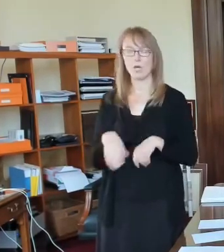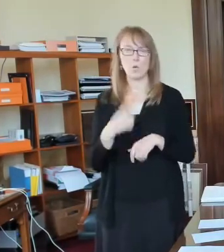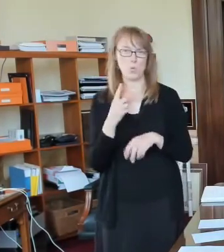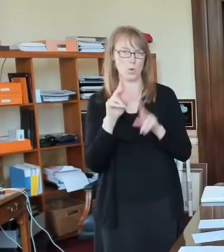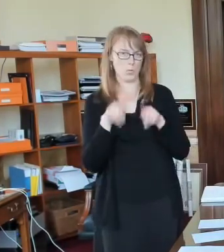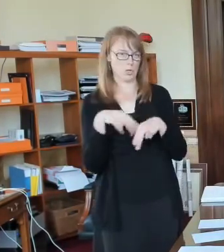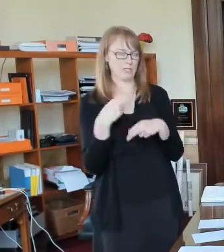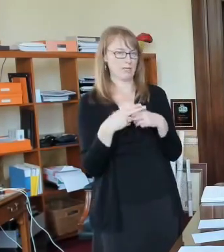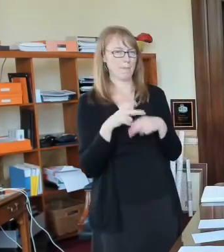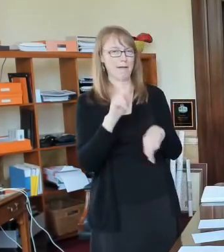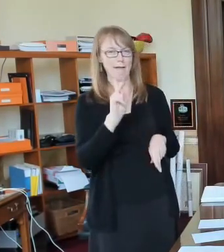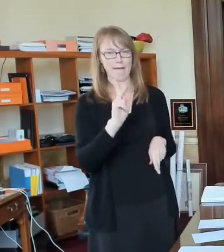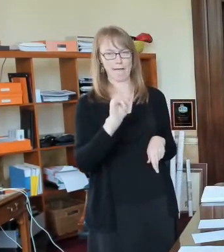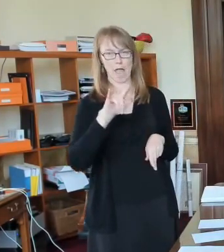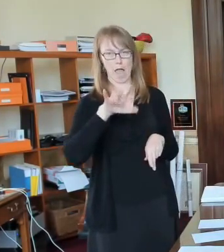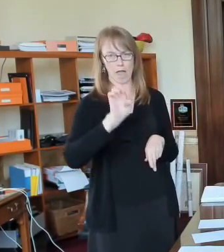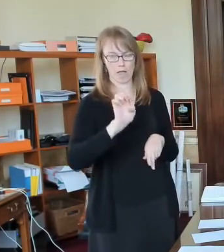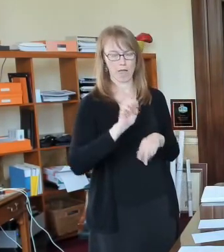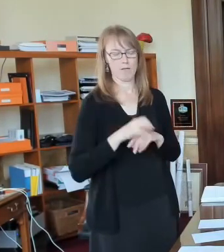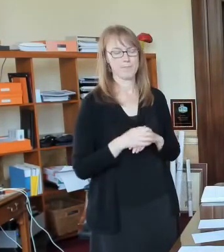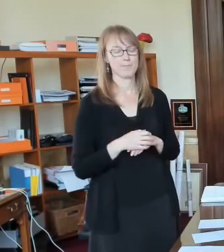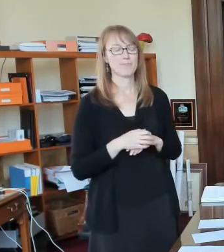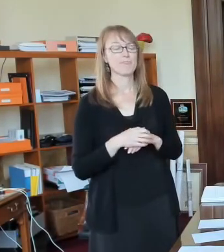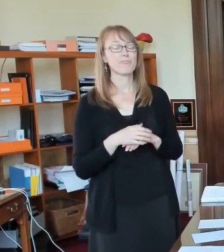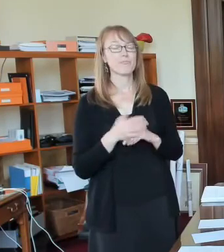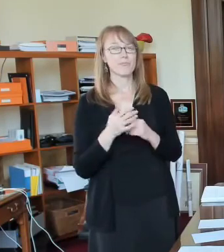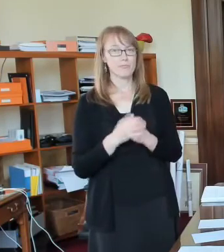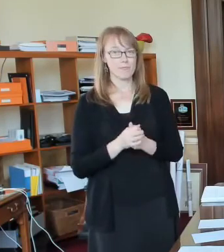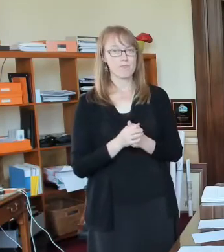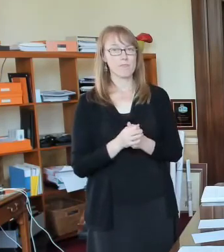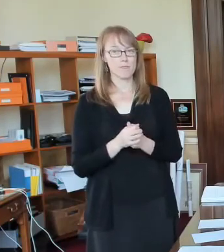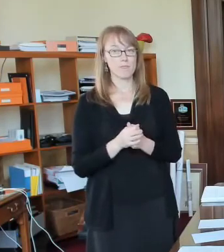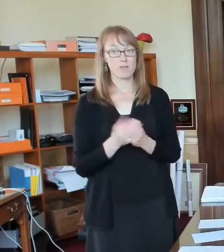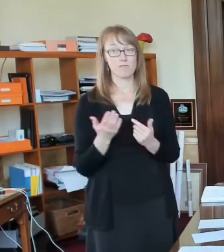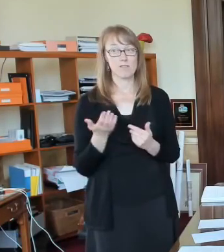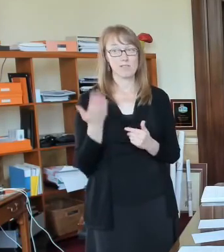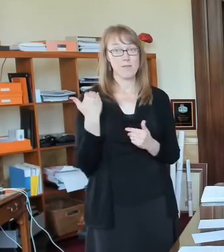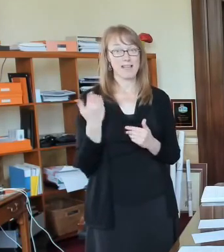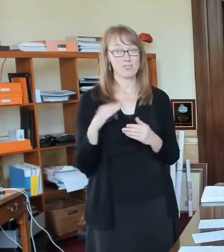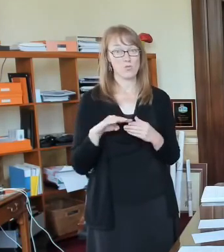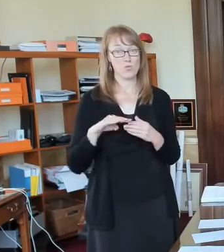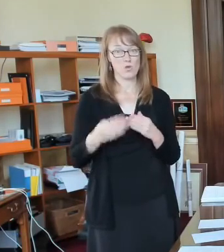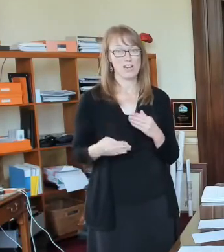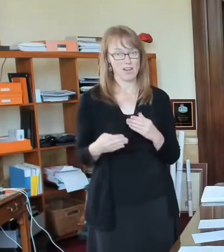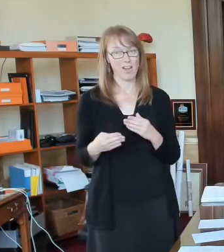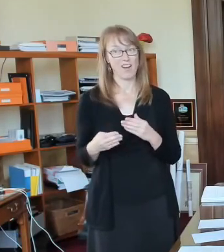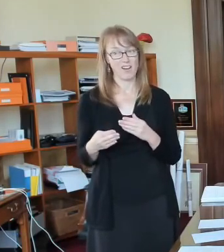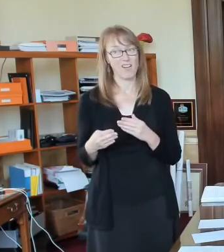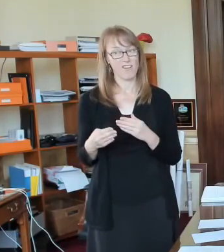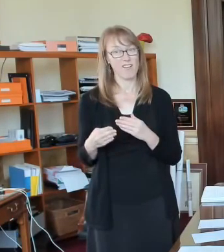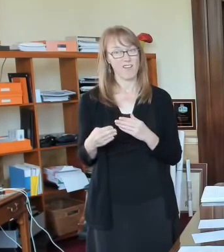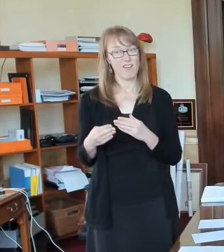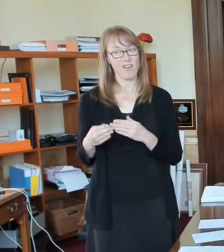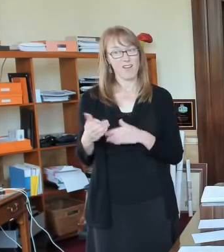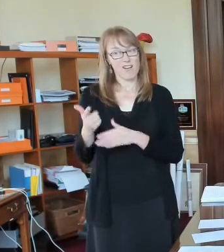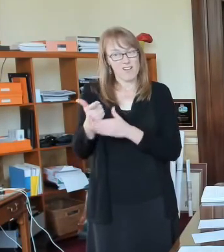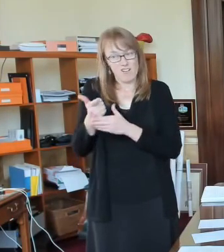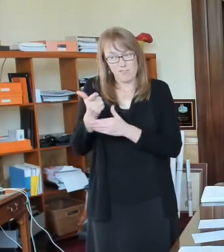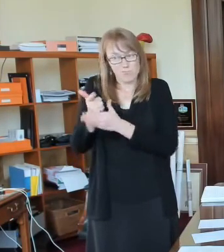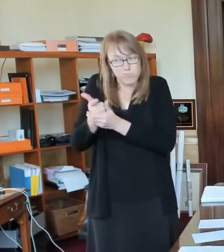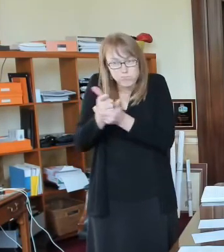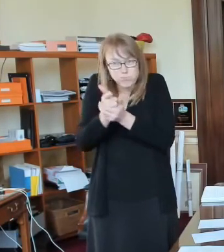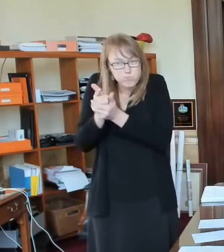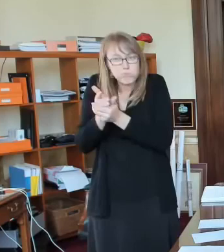who asks, with the violence the city saw over the weekend, what is the status on Cure Violence implementation? Is there